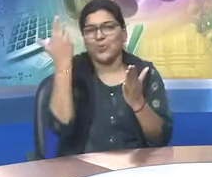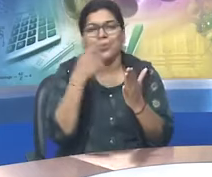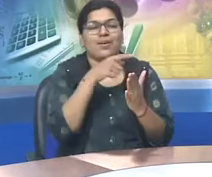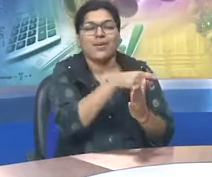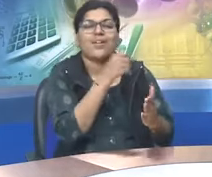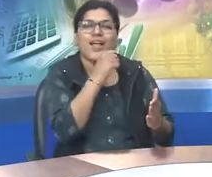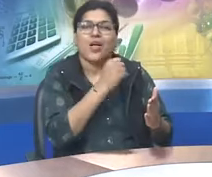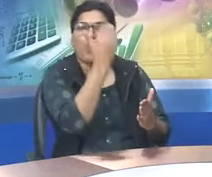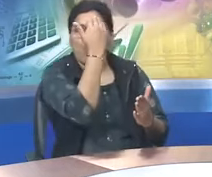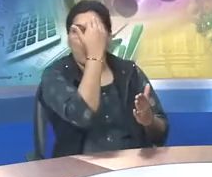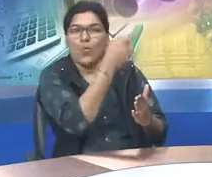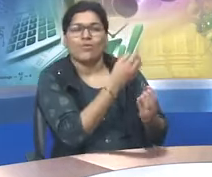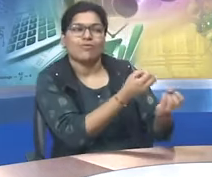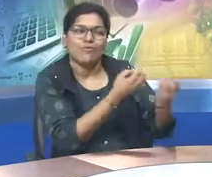her days, and